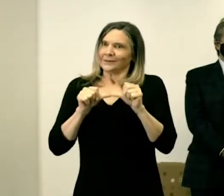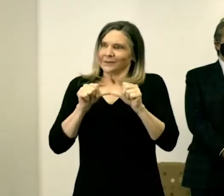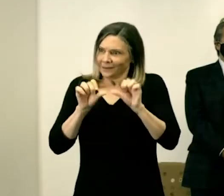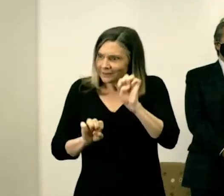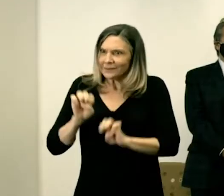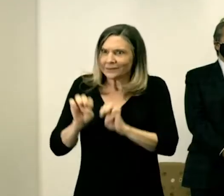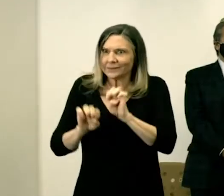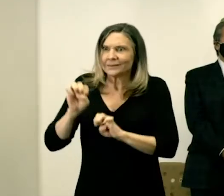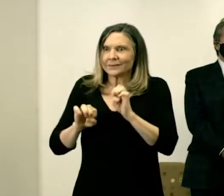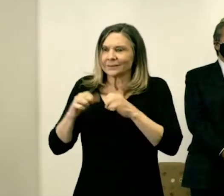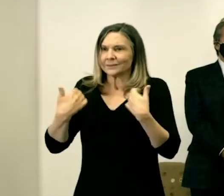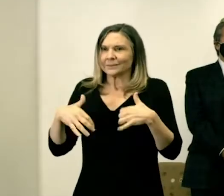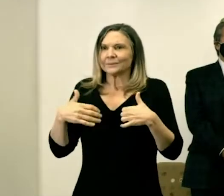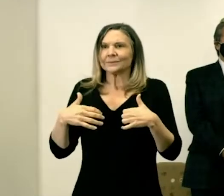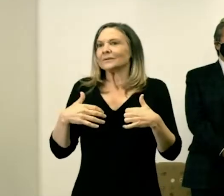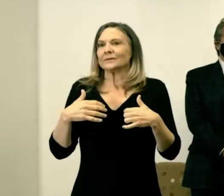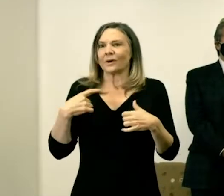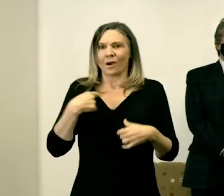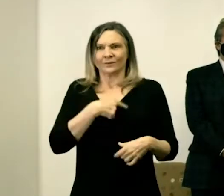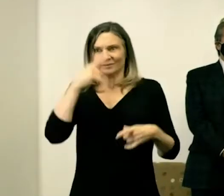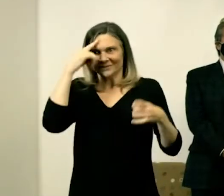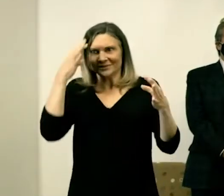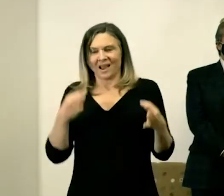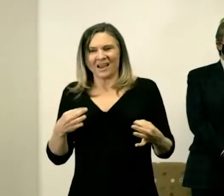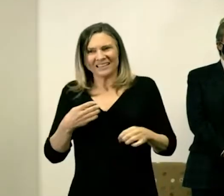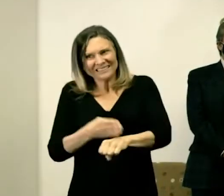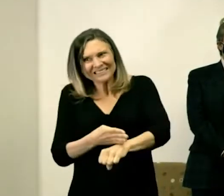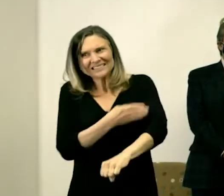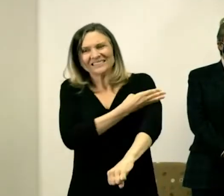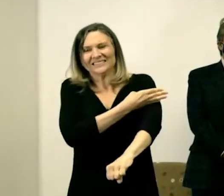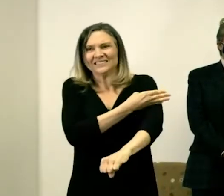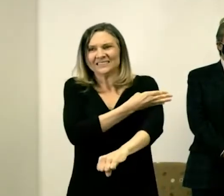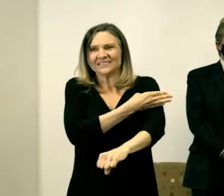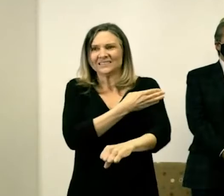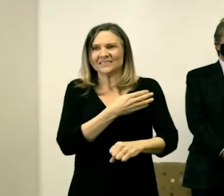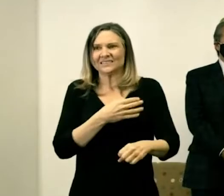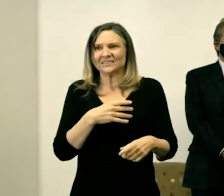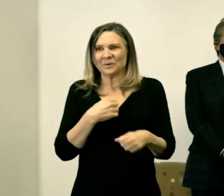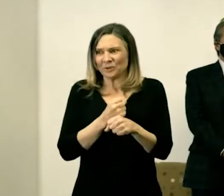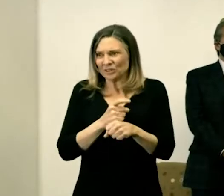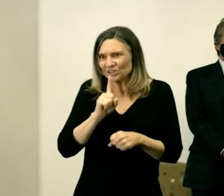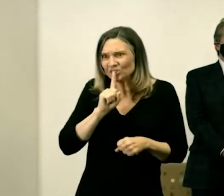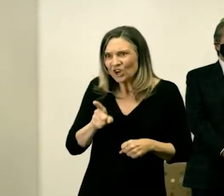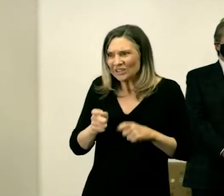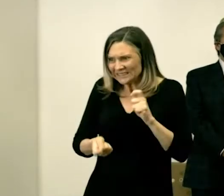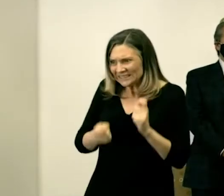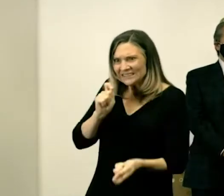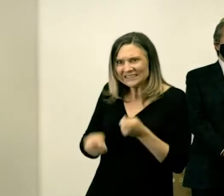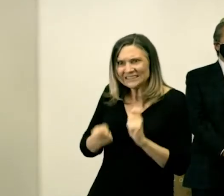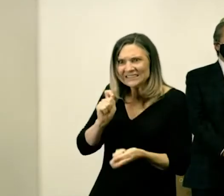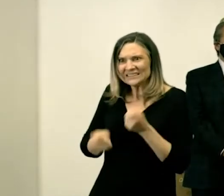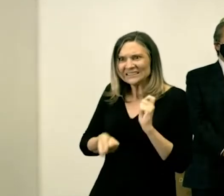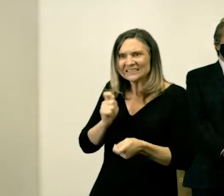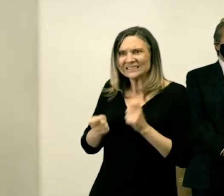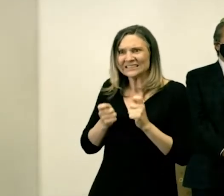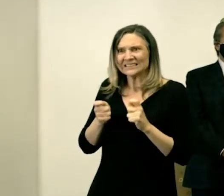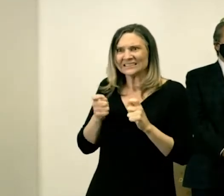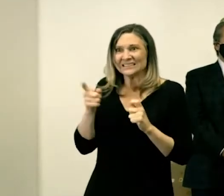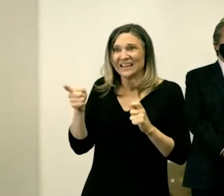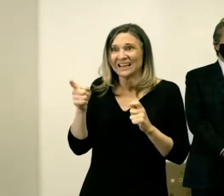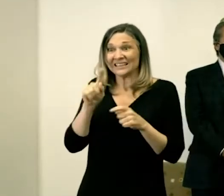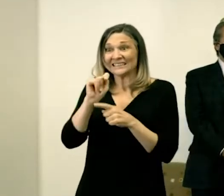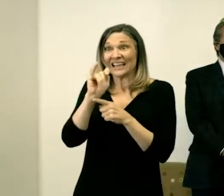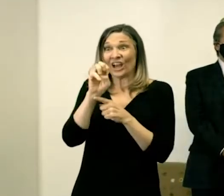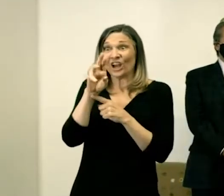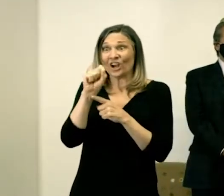evaluating our decisions and improving and iterating and making sure we're adjusting. That the tiered models, those color tiered models, are a